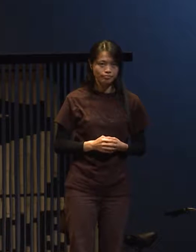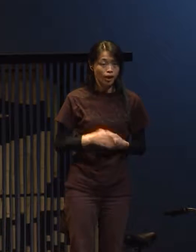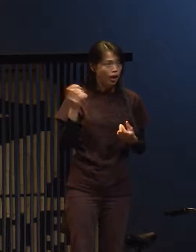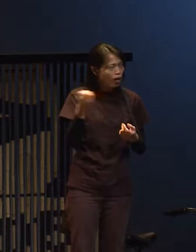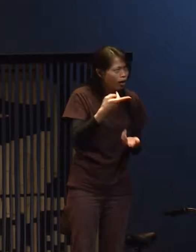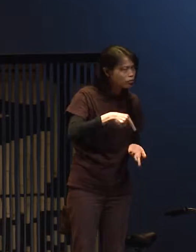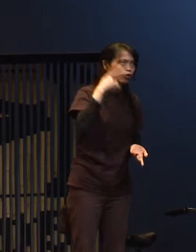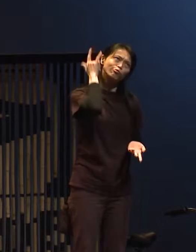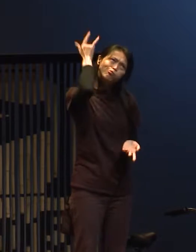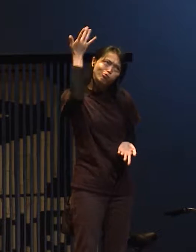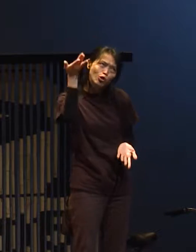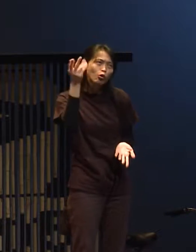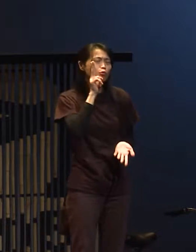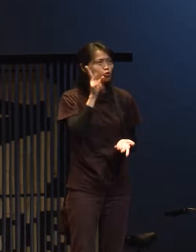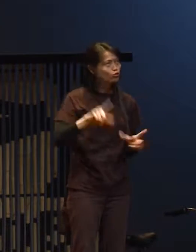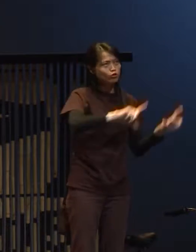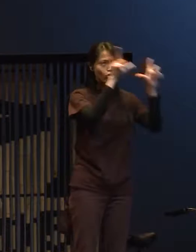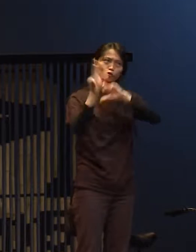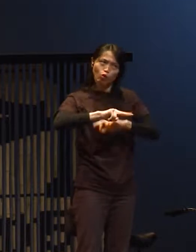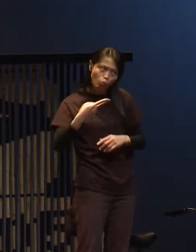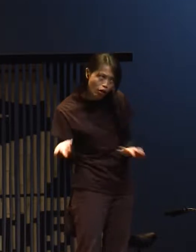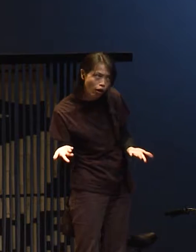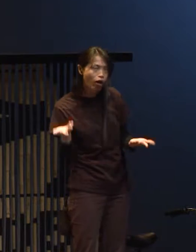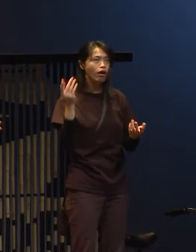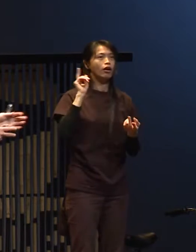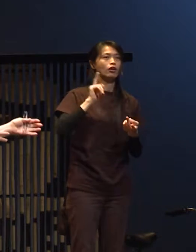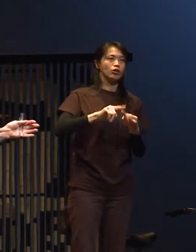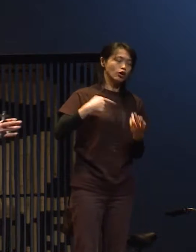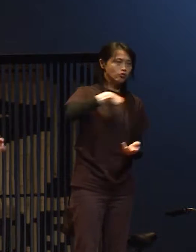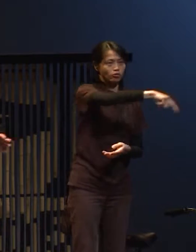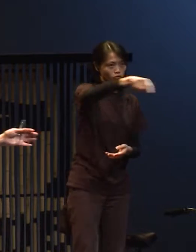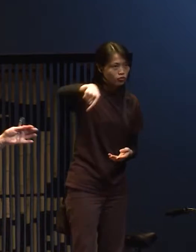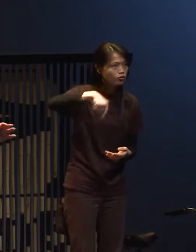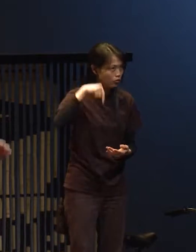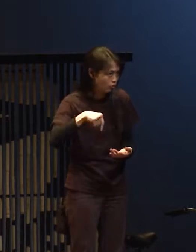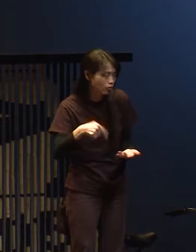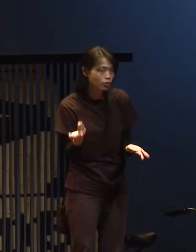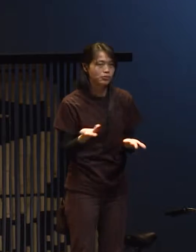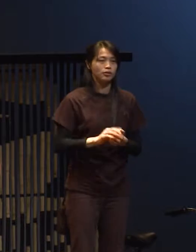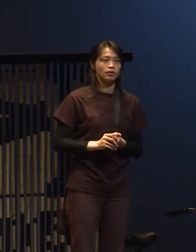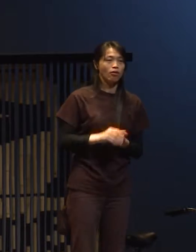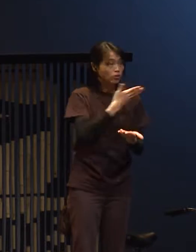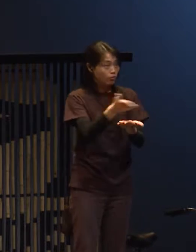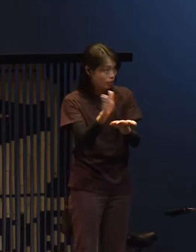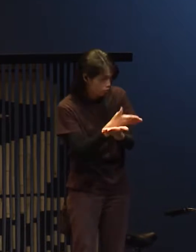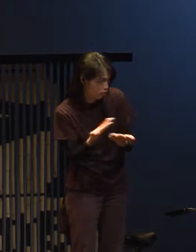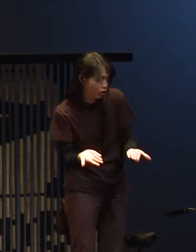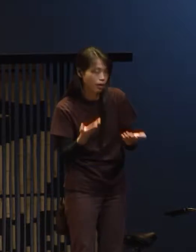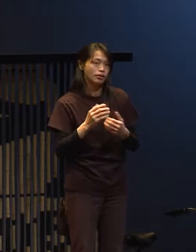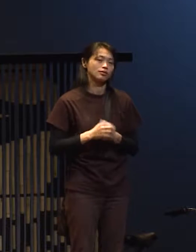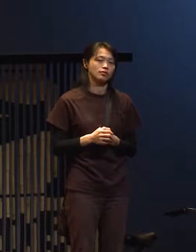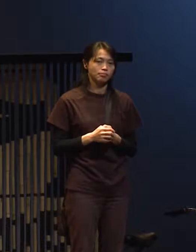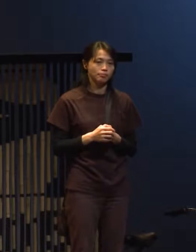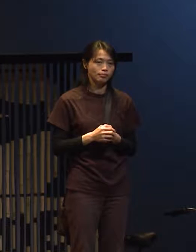could imagine in this wonderful space, before we even share it with another person, we could imagine